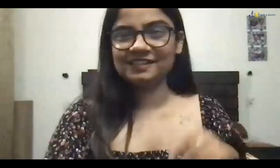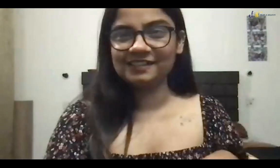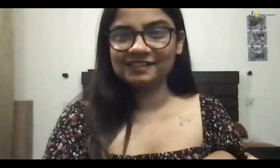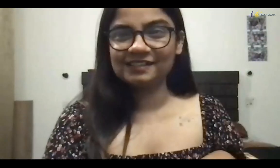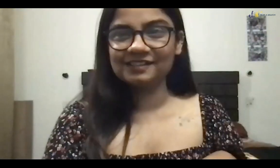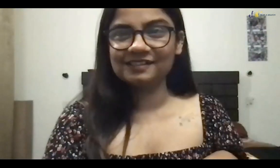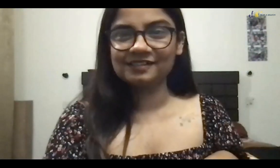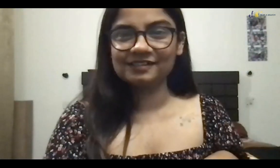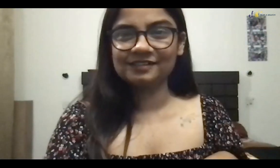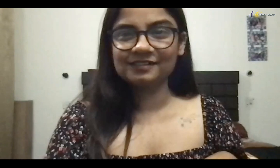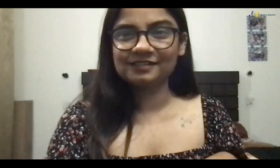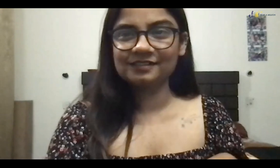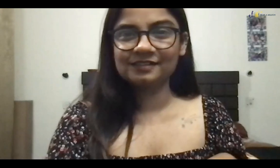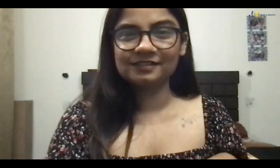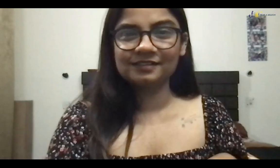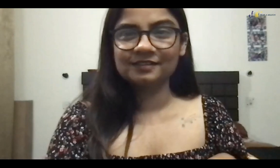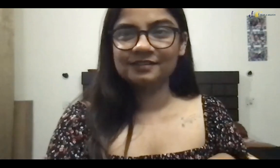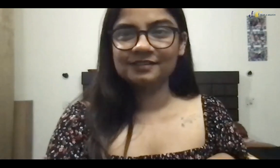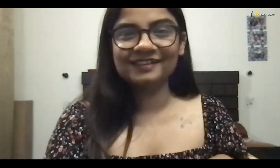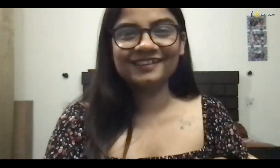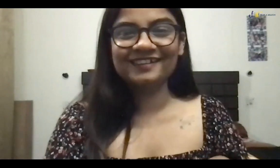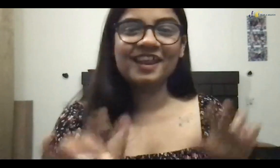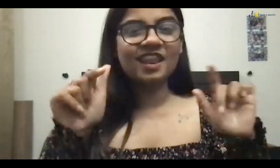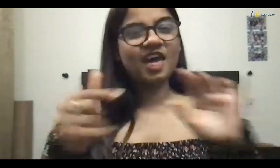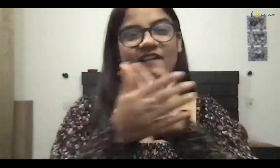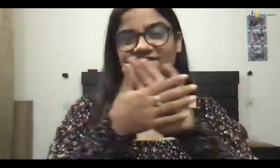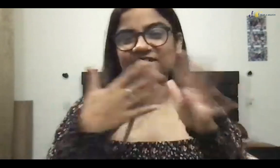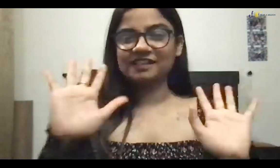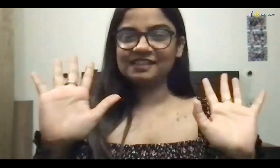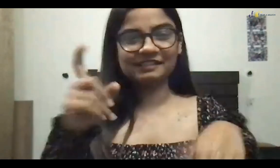Okay, so it's over now.